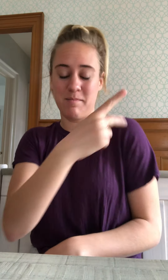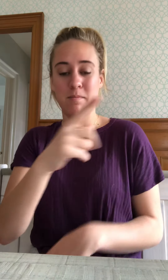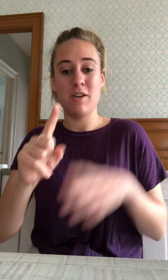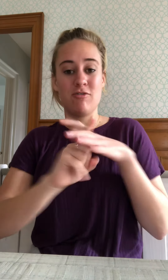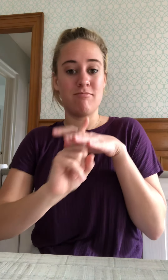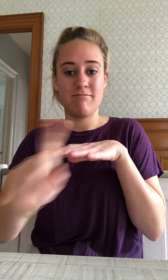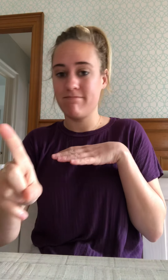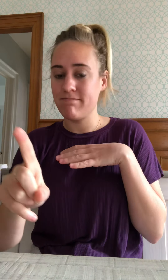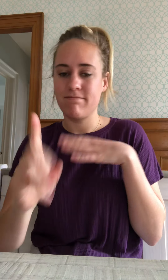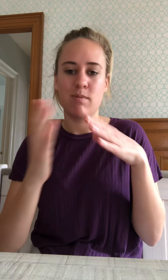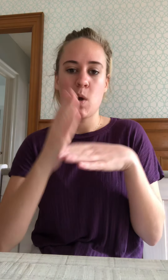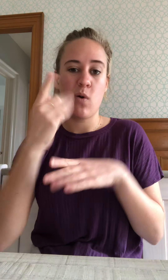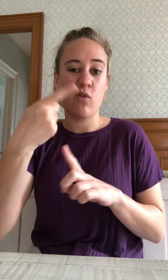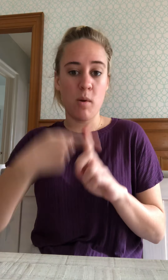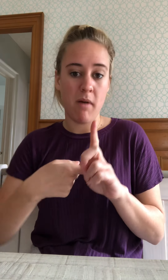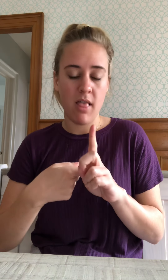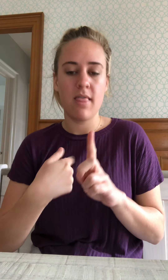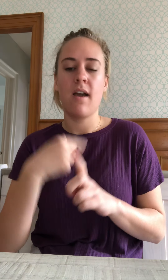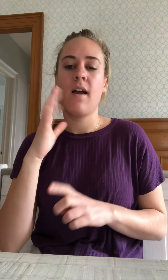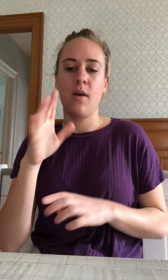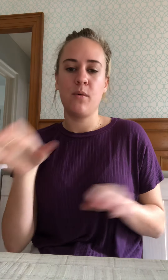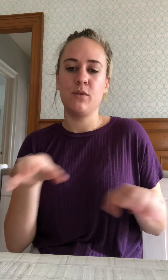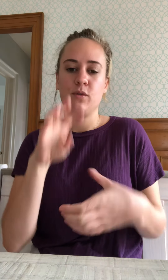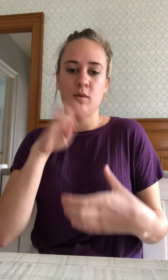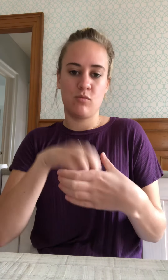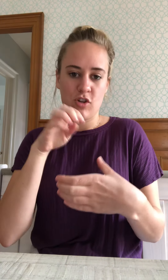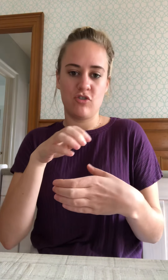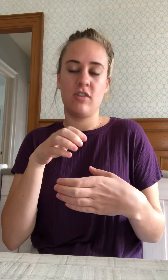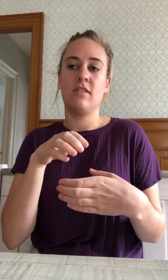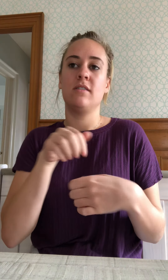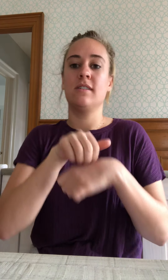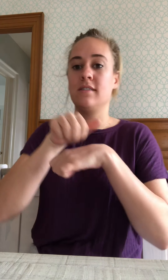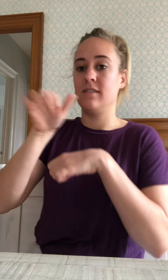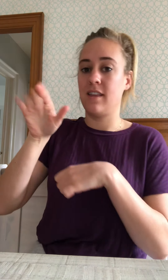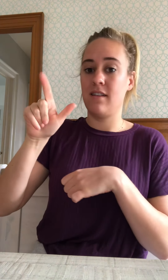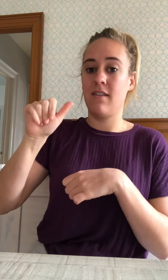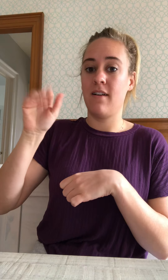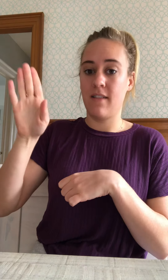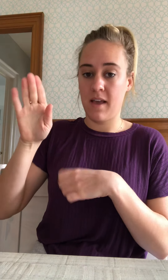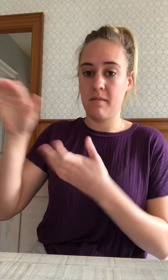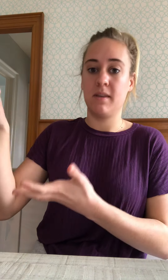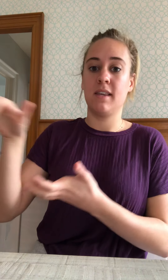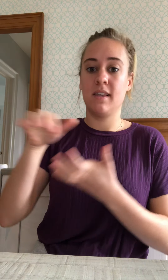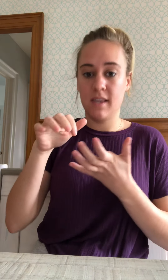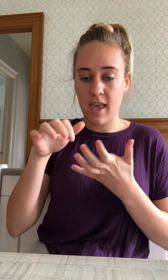over braces and then have the lab do the following procedures.